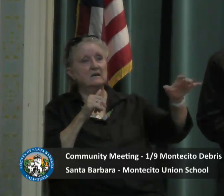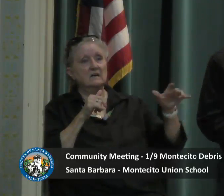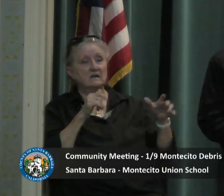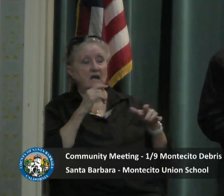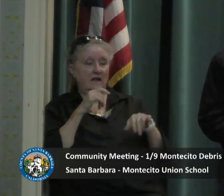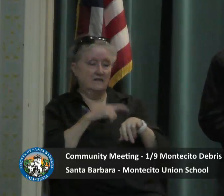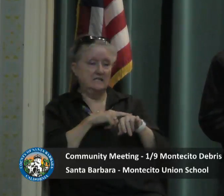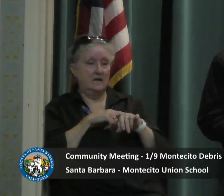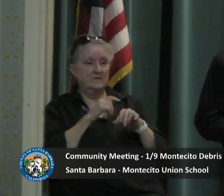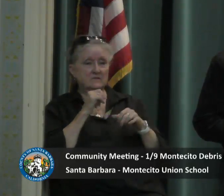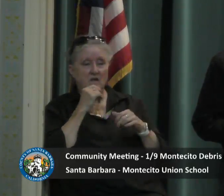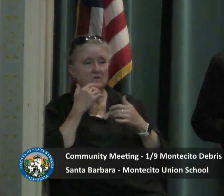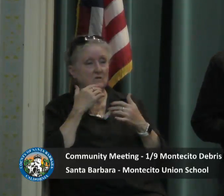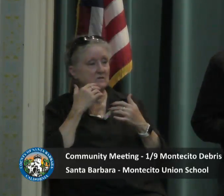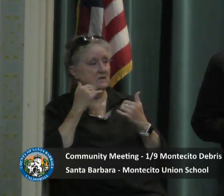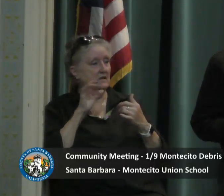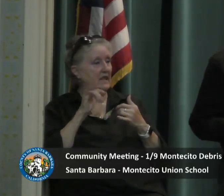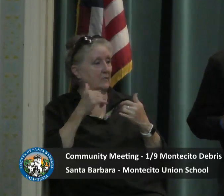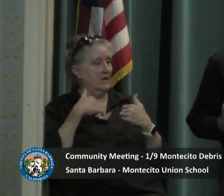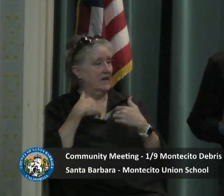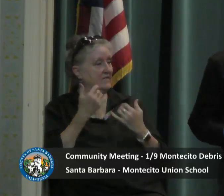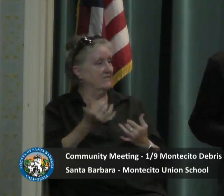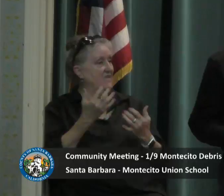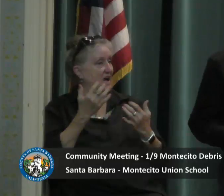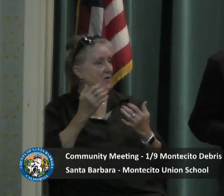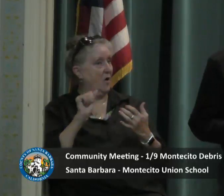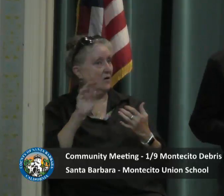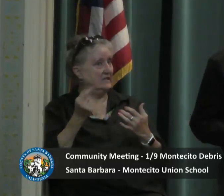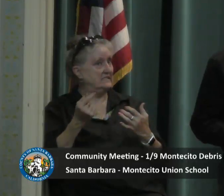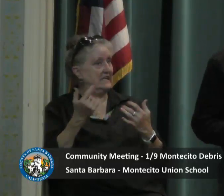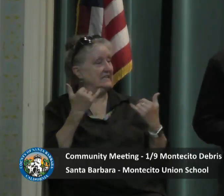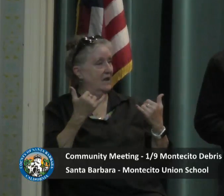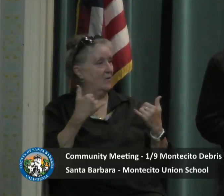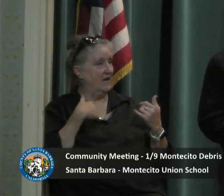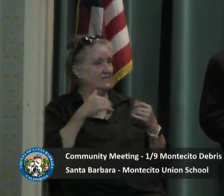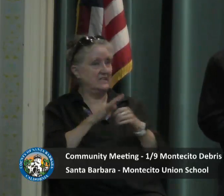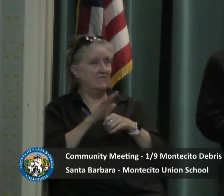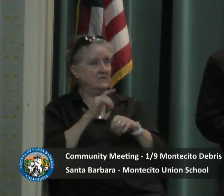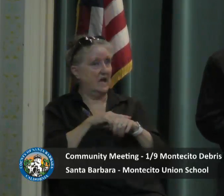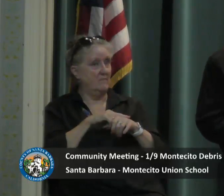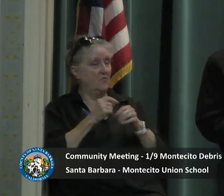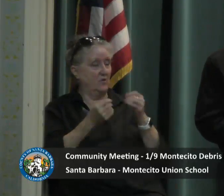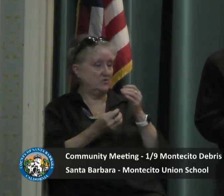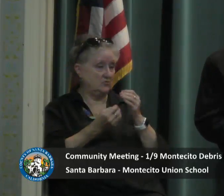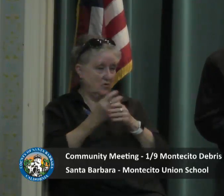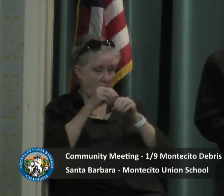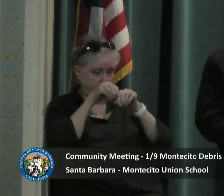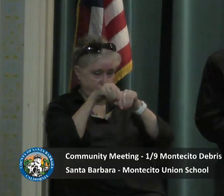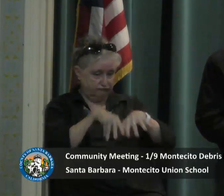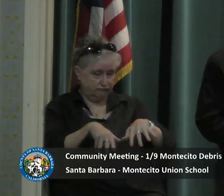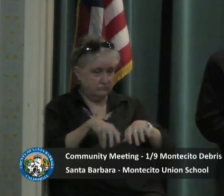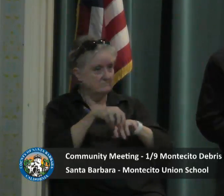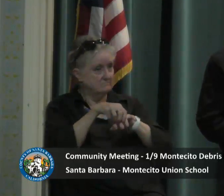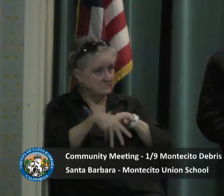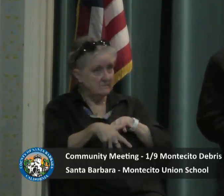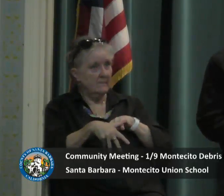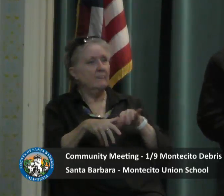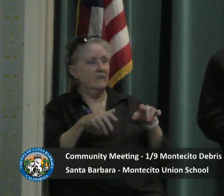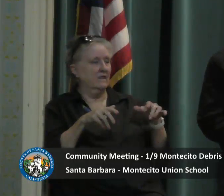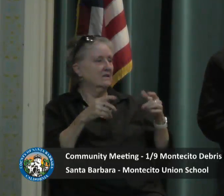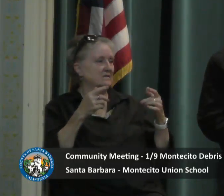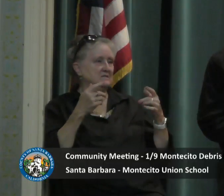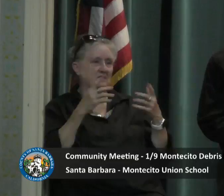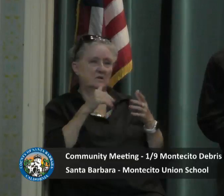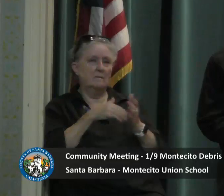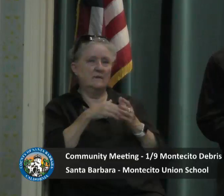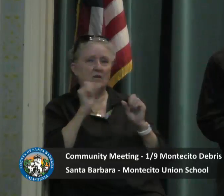timing of it is not good. It's not like we had a fire in August and we had time for that hydromulch to take effect. We're in the middle of